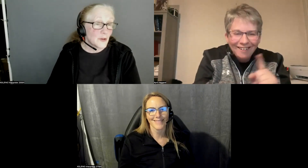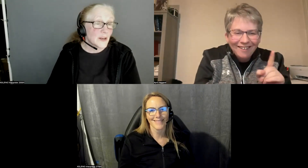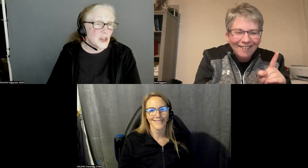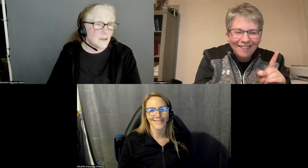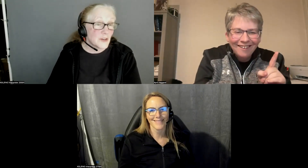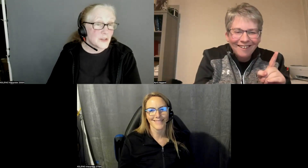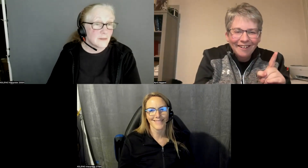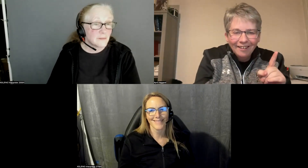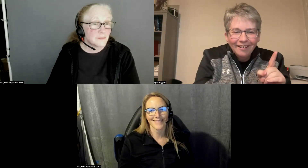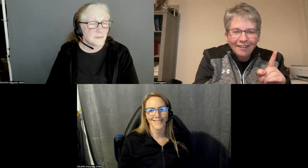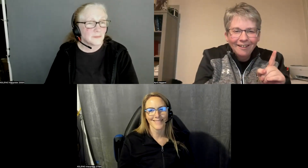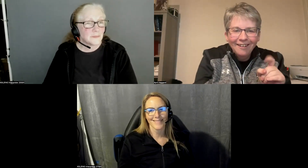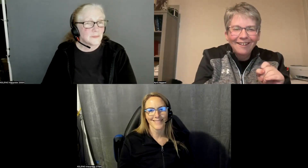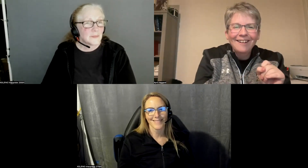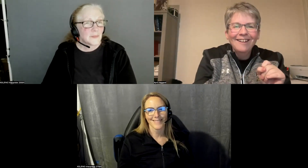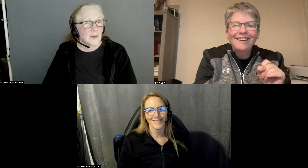I have to learn how to share first.